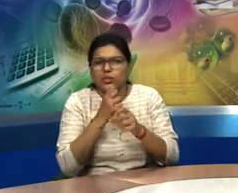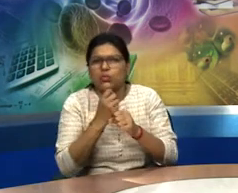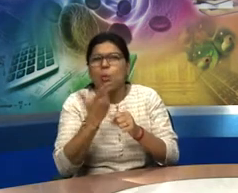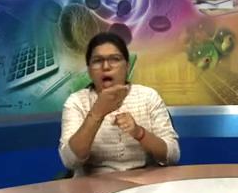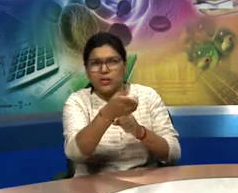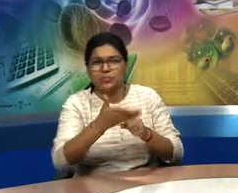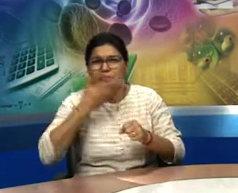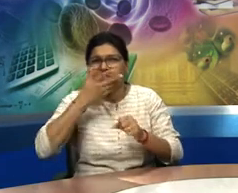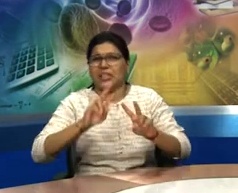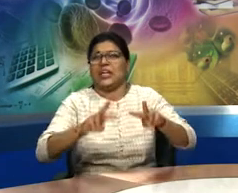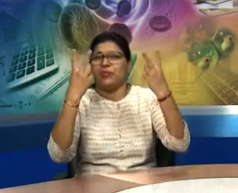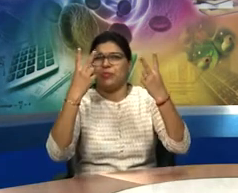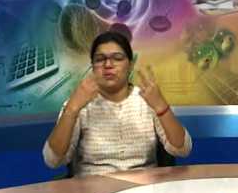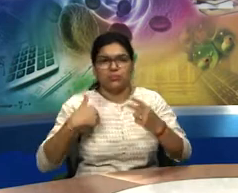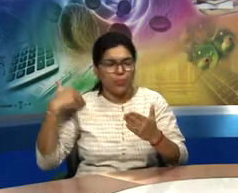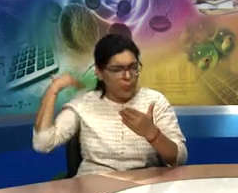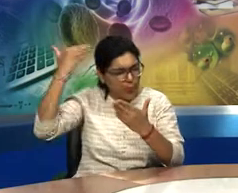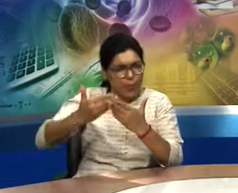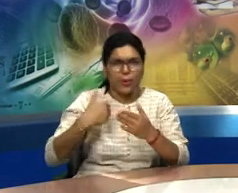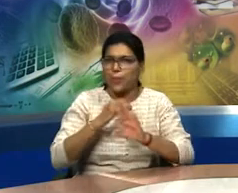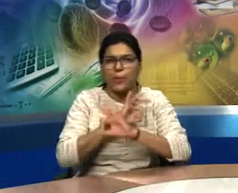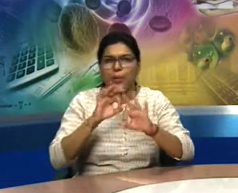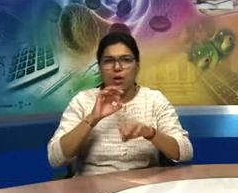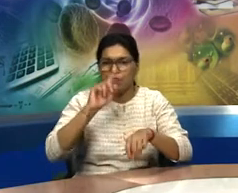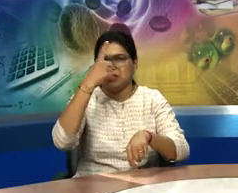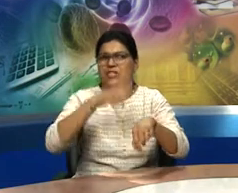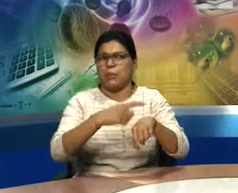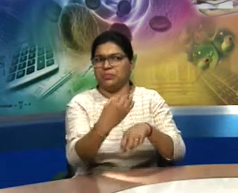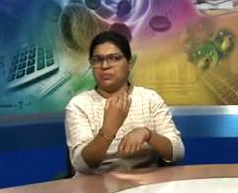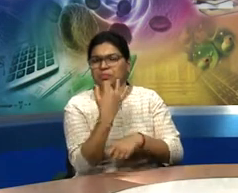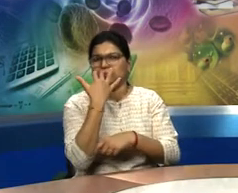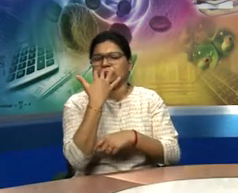I cannot bear to travel in a compartment which is full of people